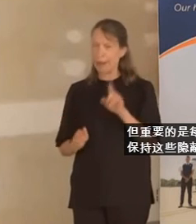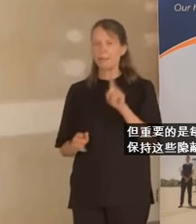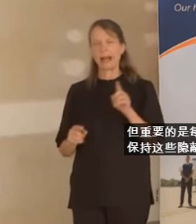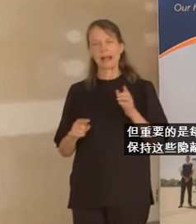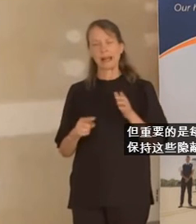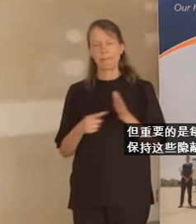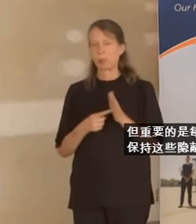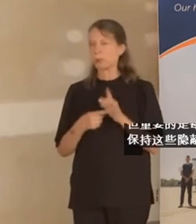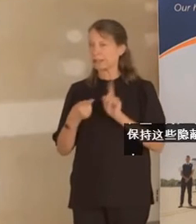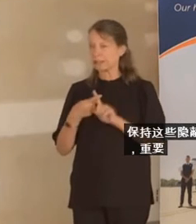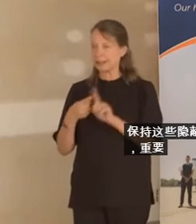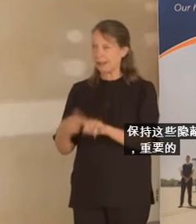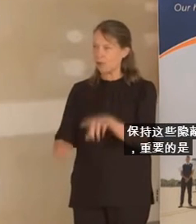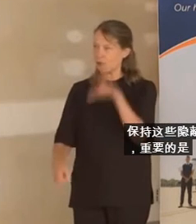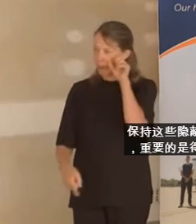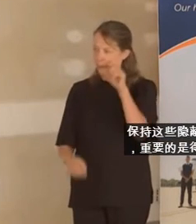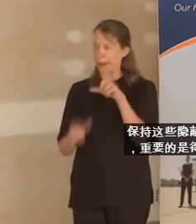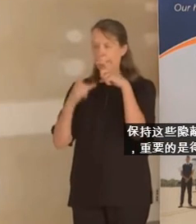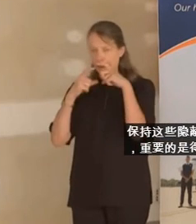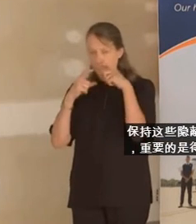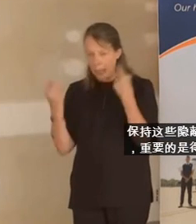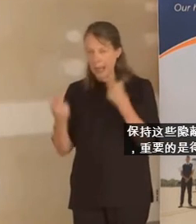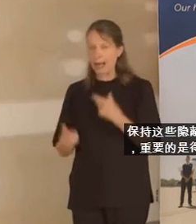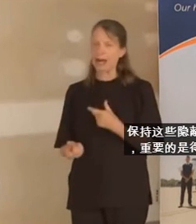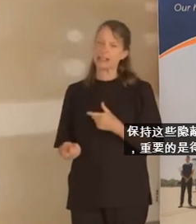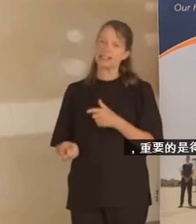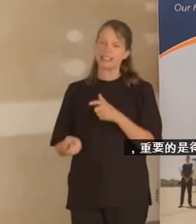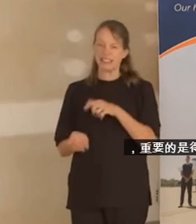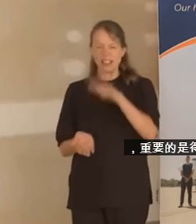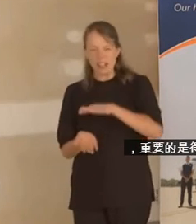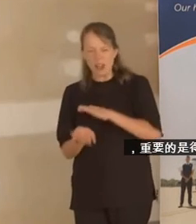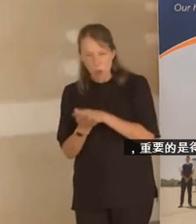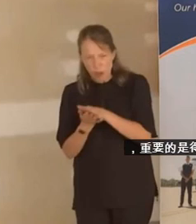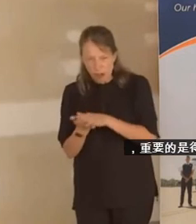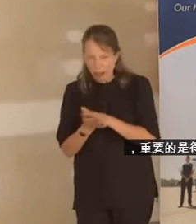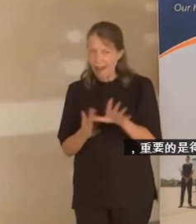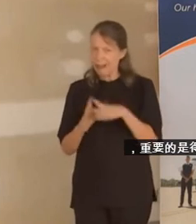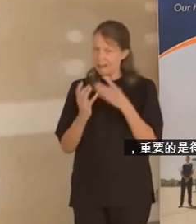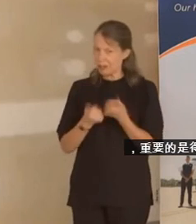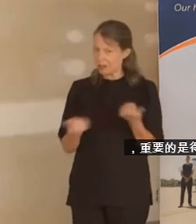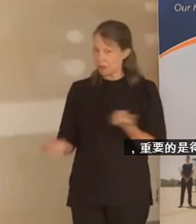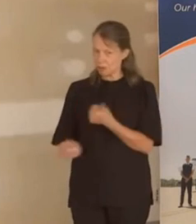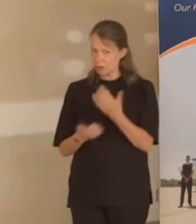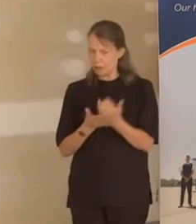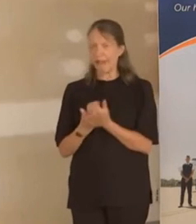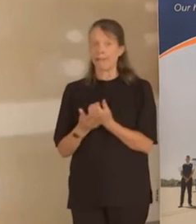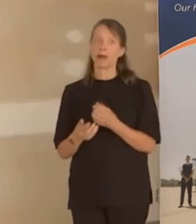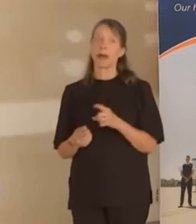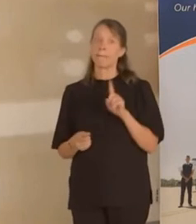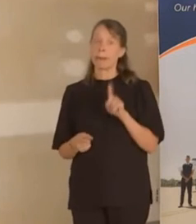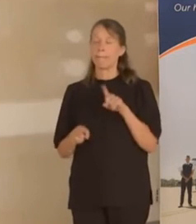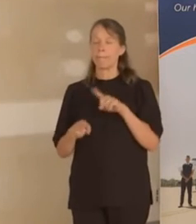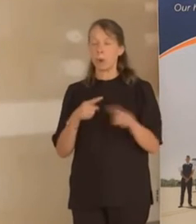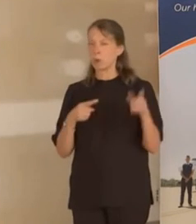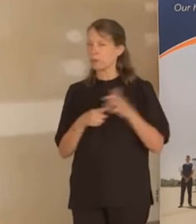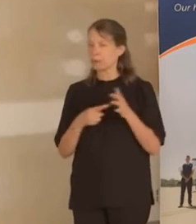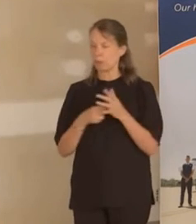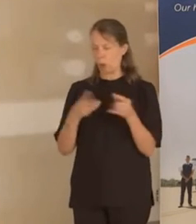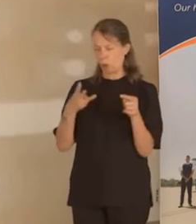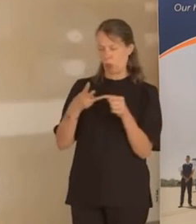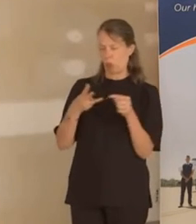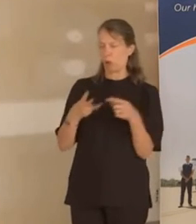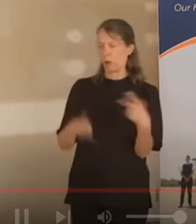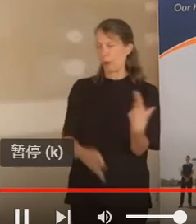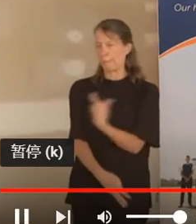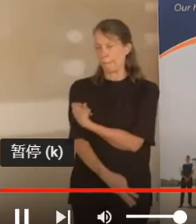COVID-safe behaviours and, importantly, get boosted. We know boostering is just so important to maintaining that level of immunity